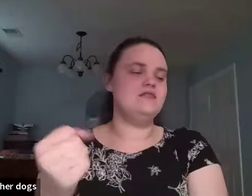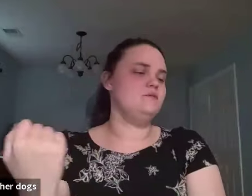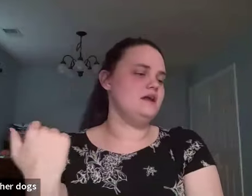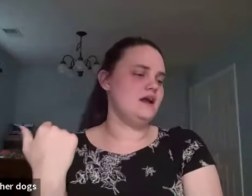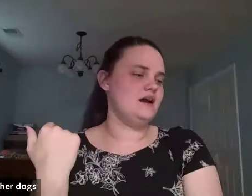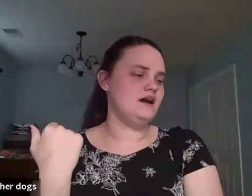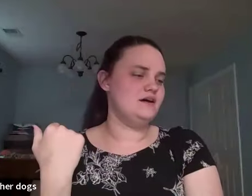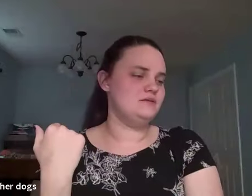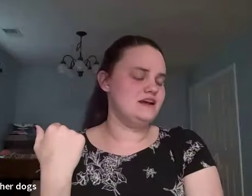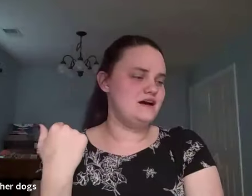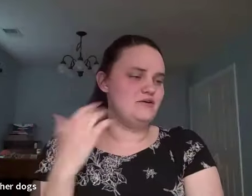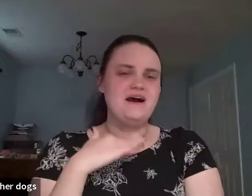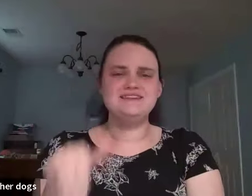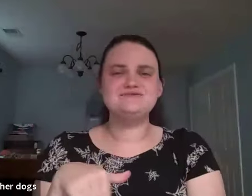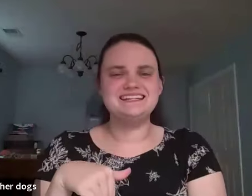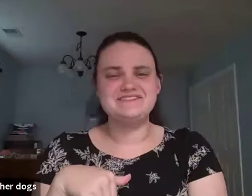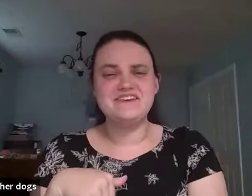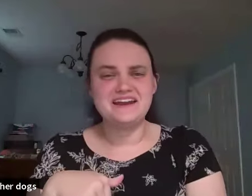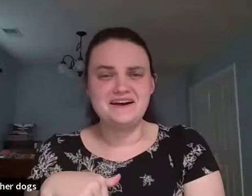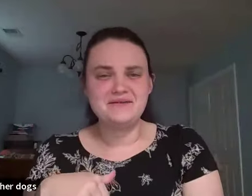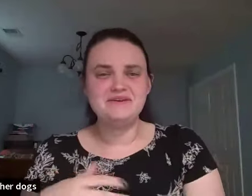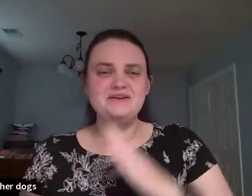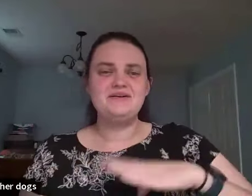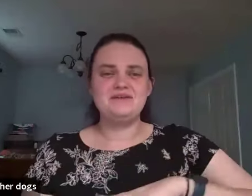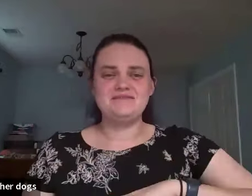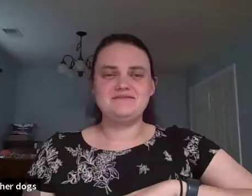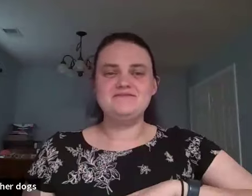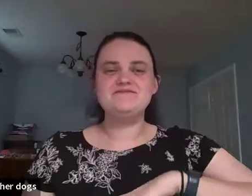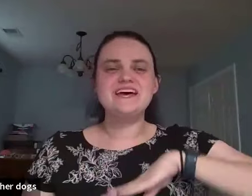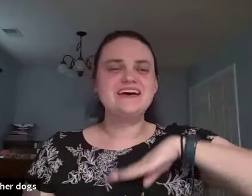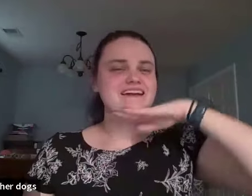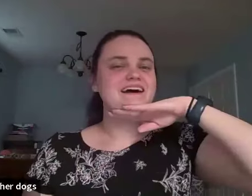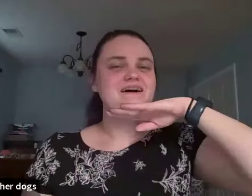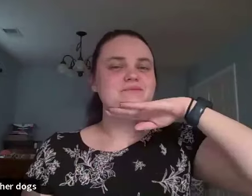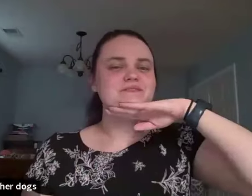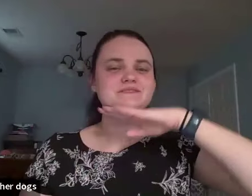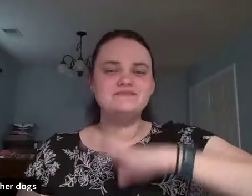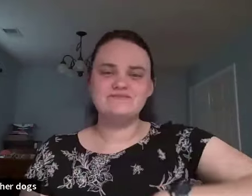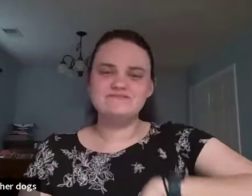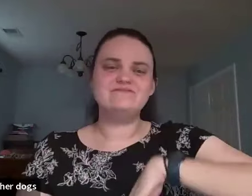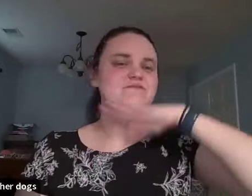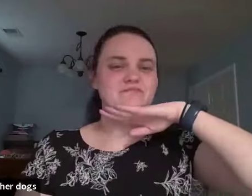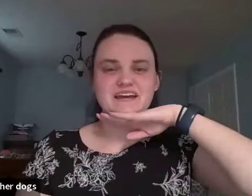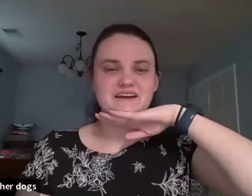And then we had this is when I did fed up. We had fed up, fed